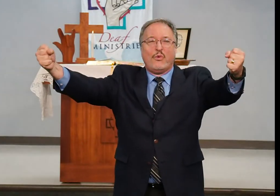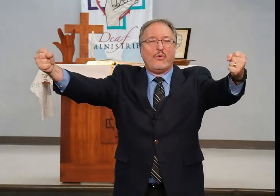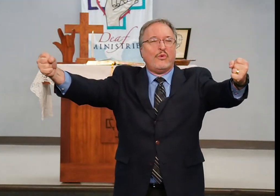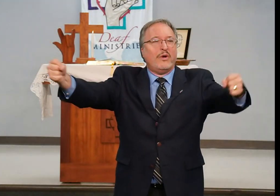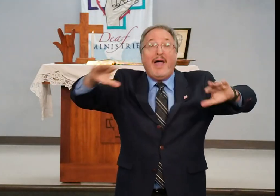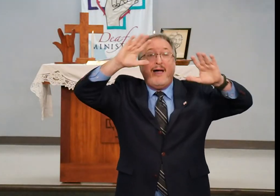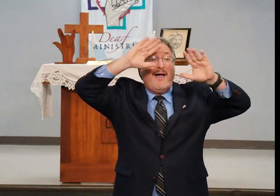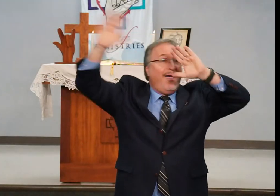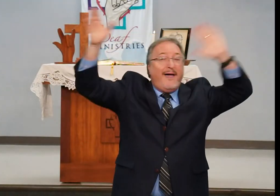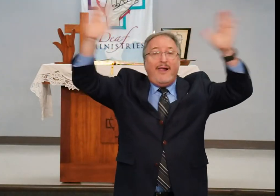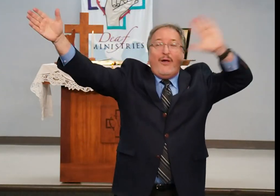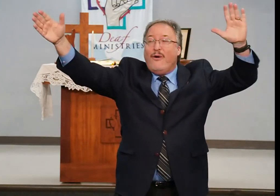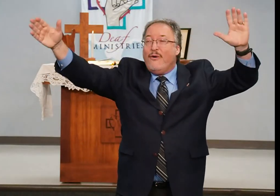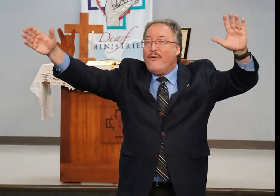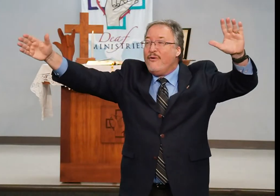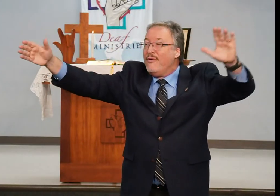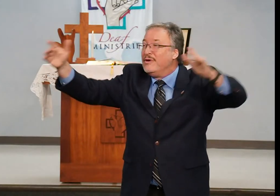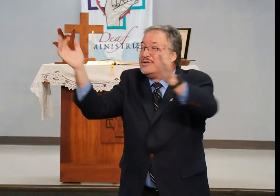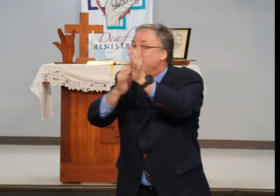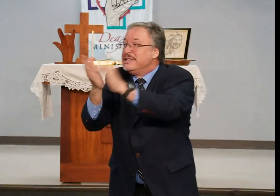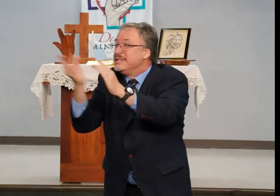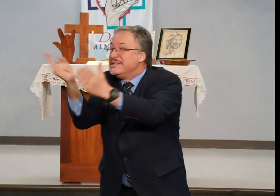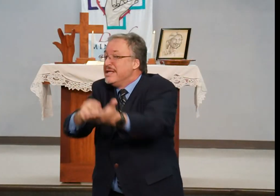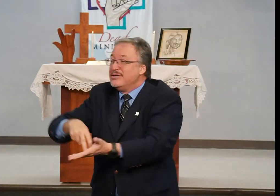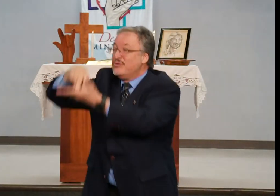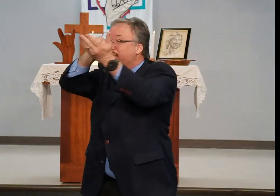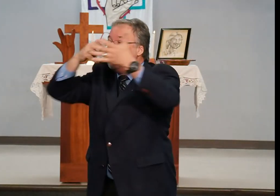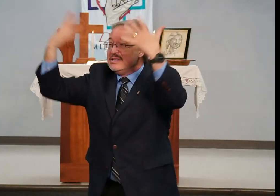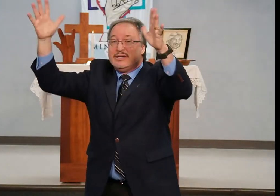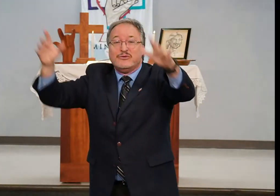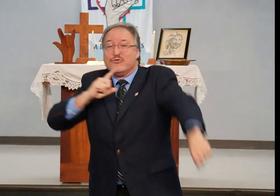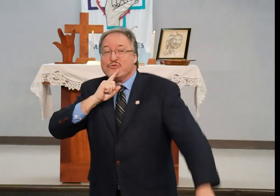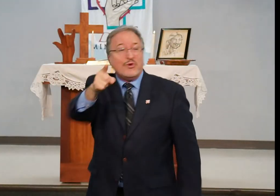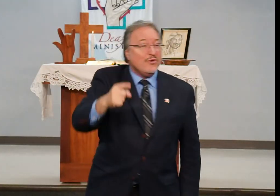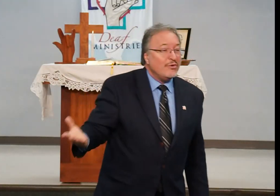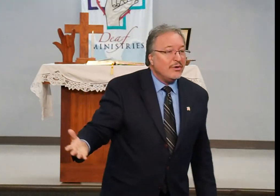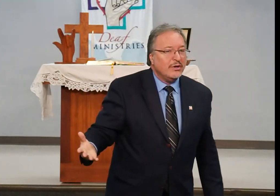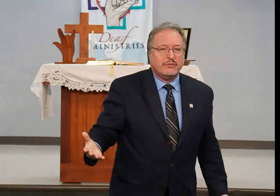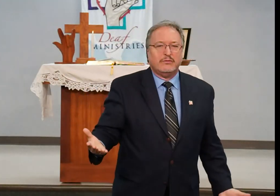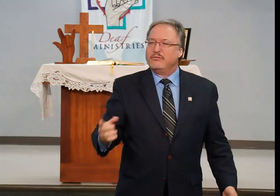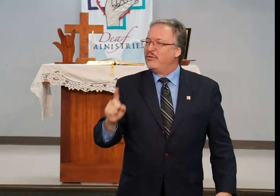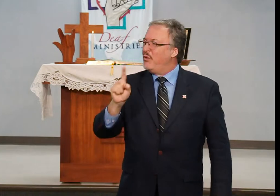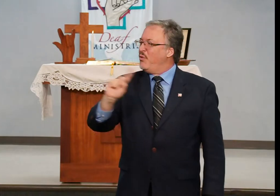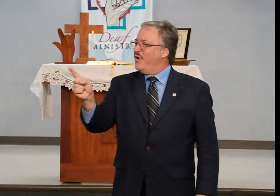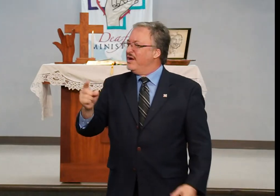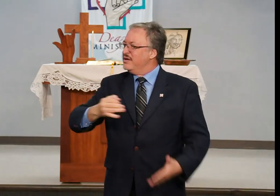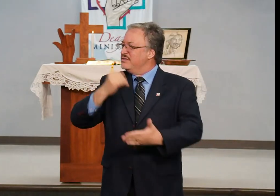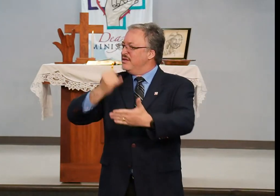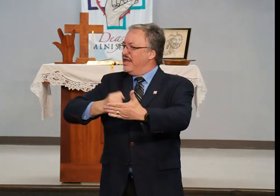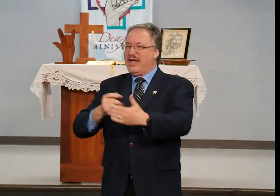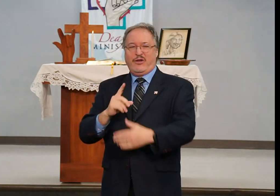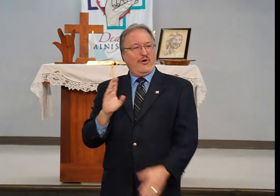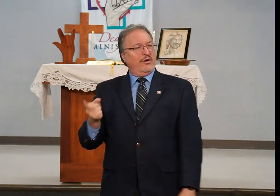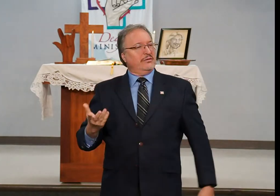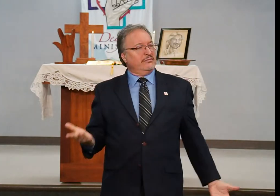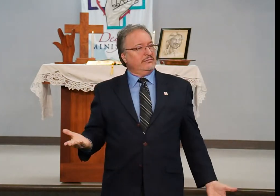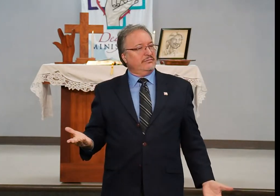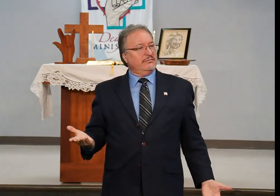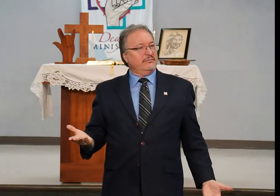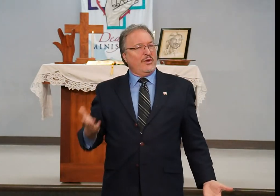Mary's boldness in telling everyone what she saw first, that Jesus is risen.